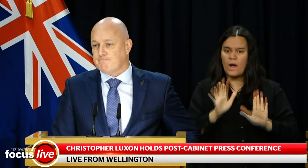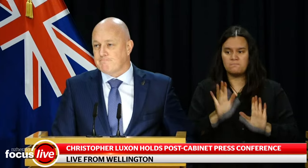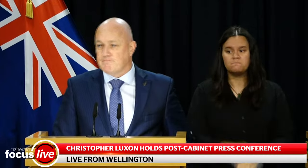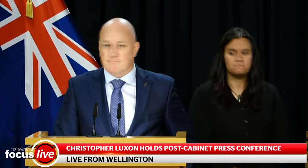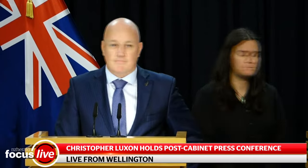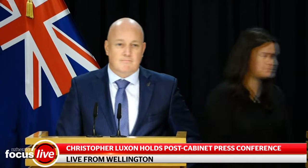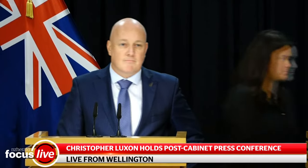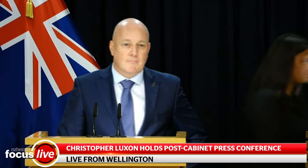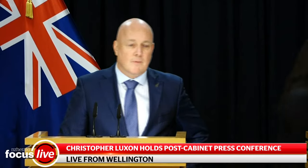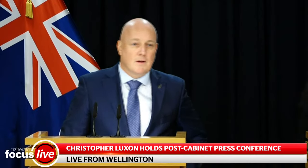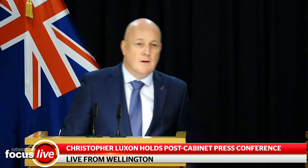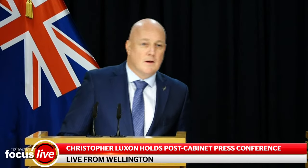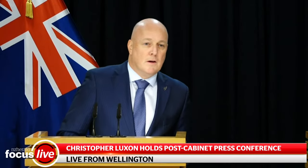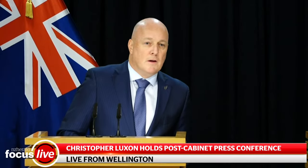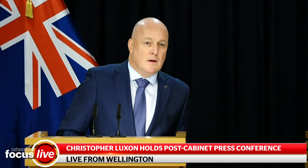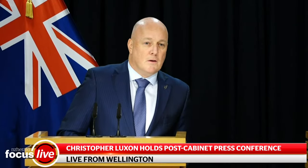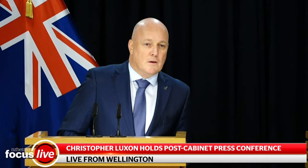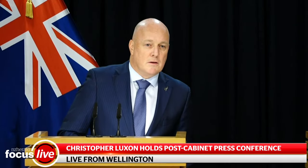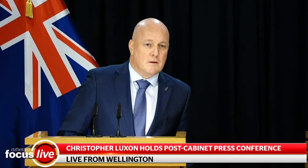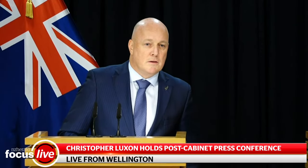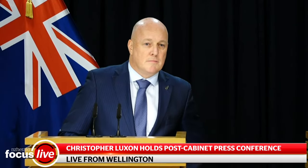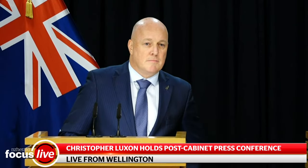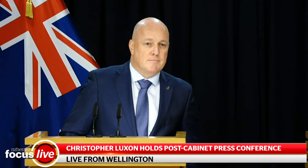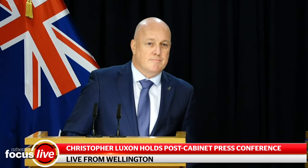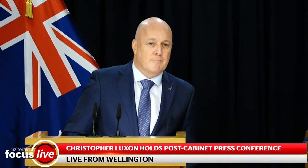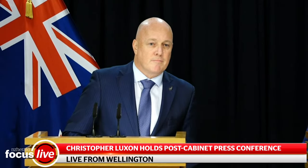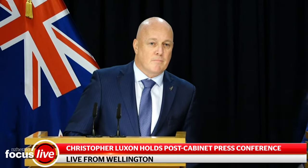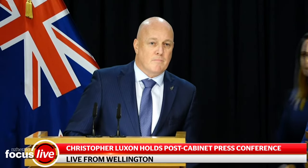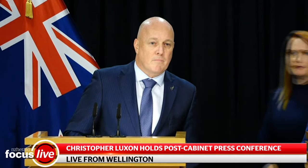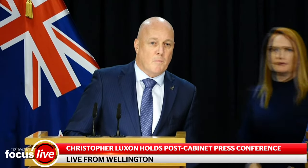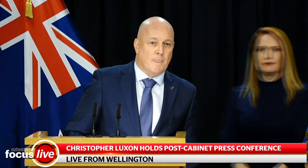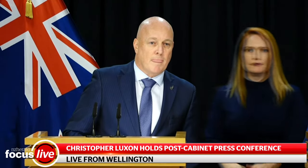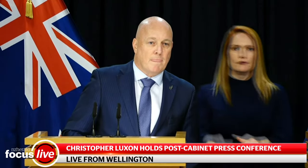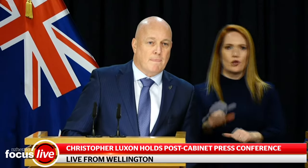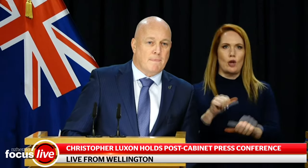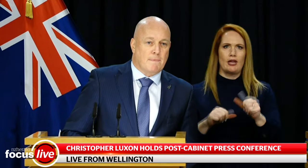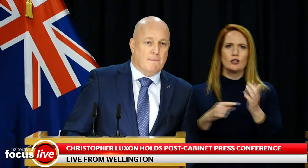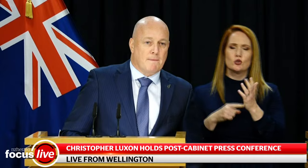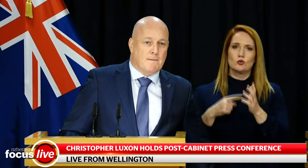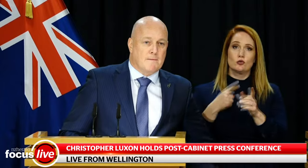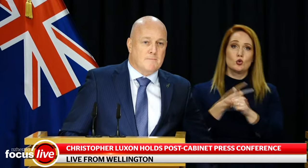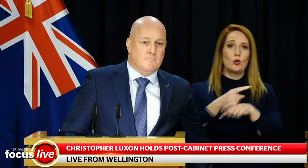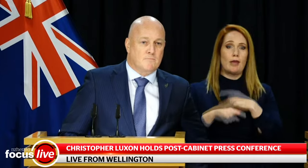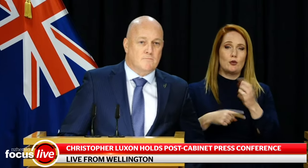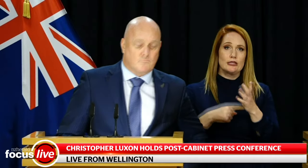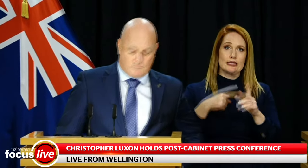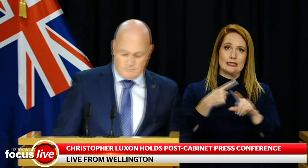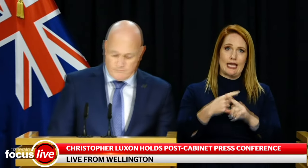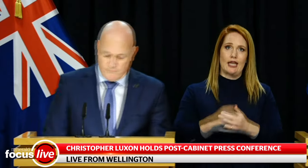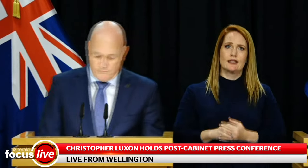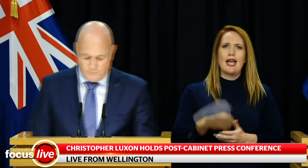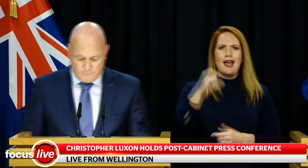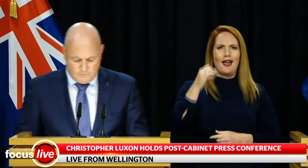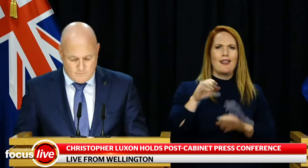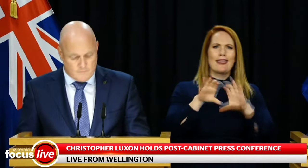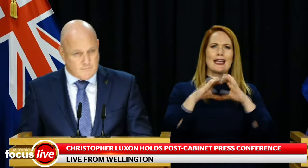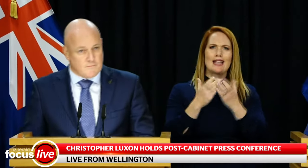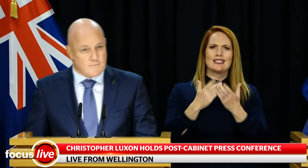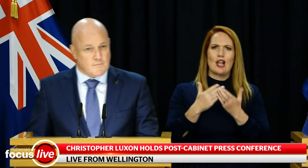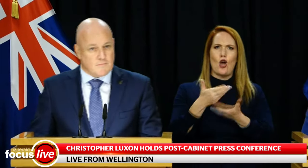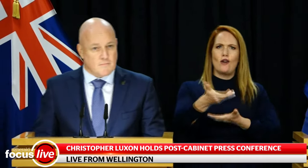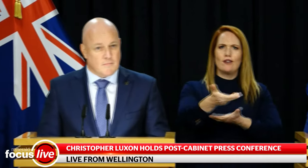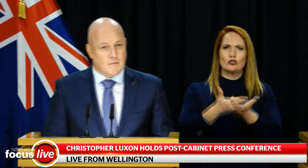there. Just back on the tax plan, Council of Trade Unions has worked out that because there are more people earning more,